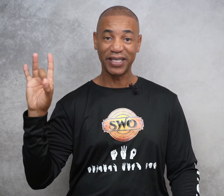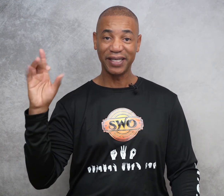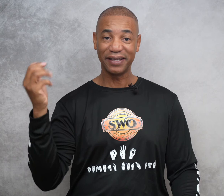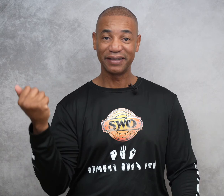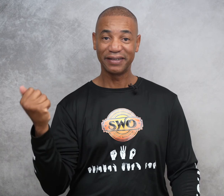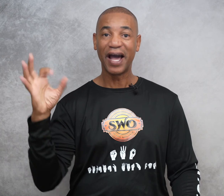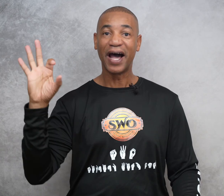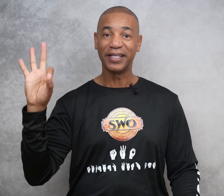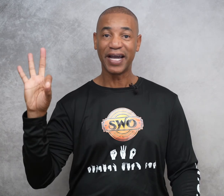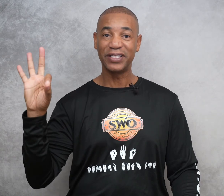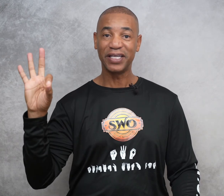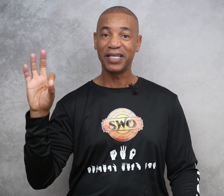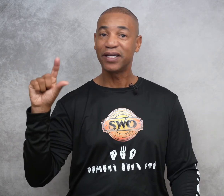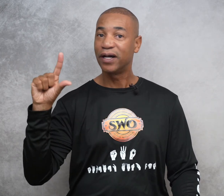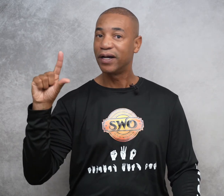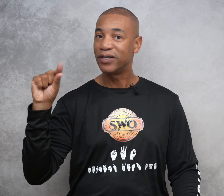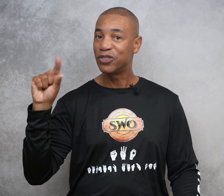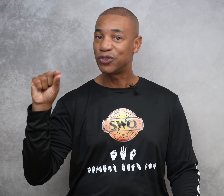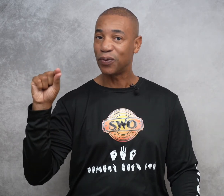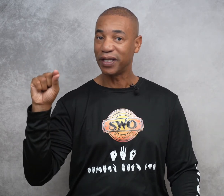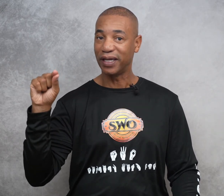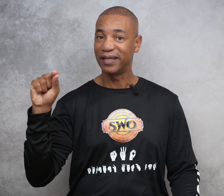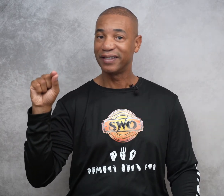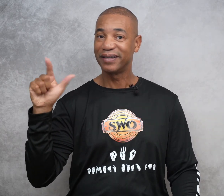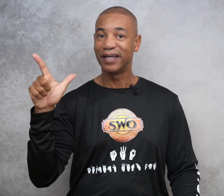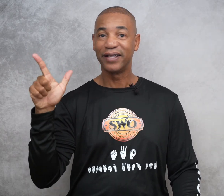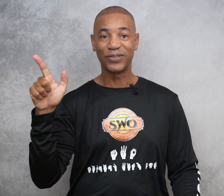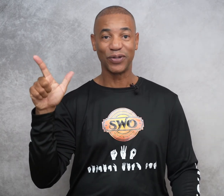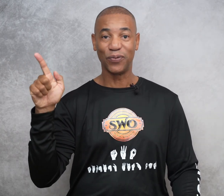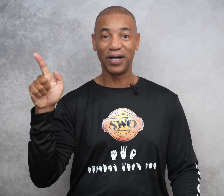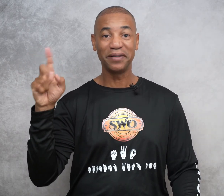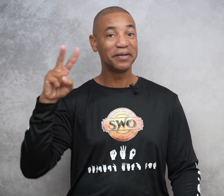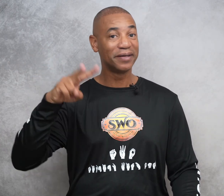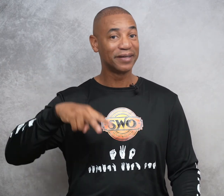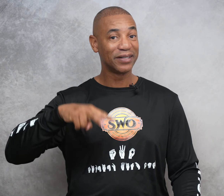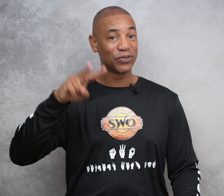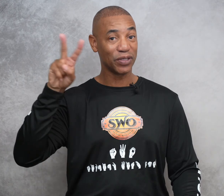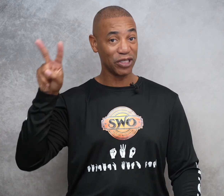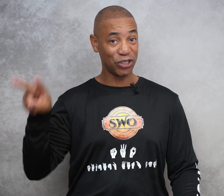18, 19, 20, 21,